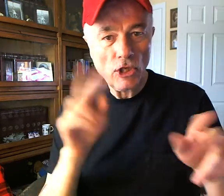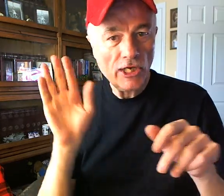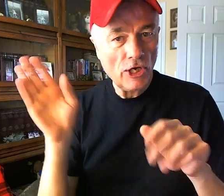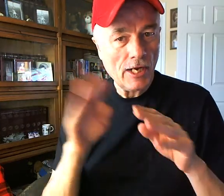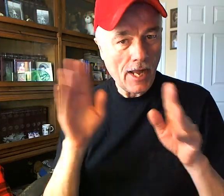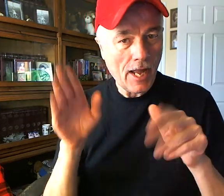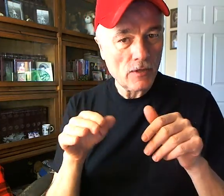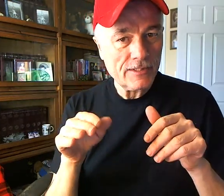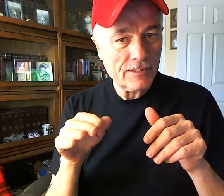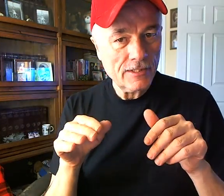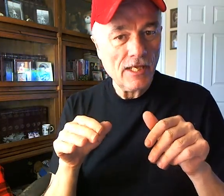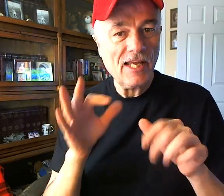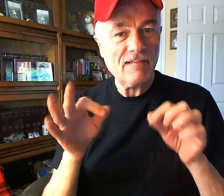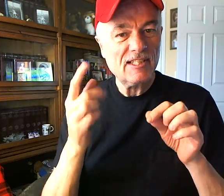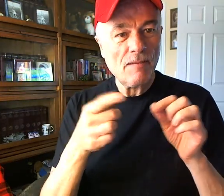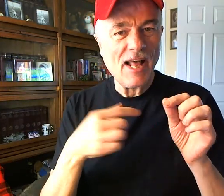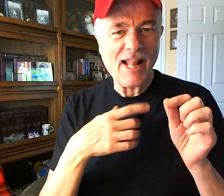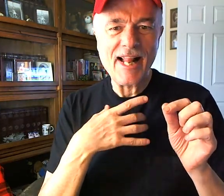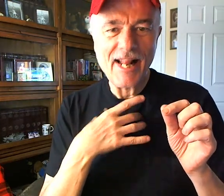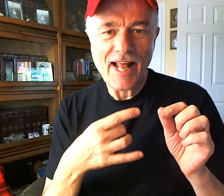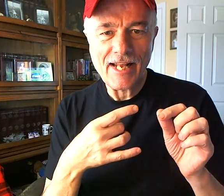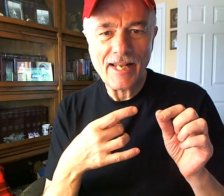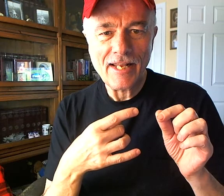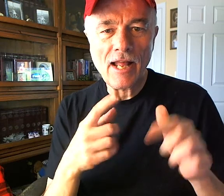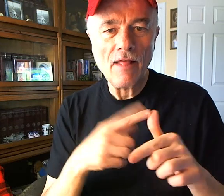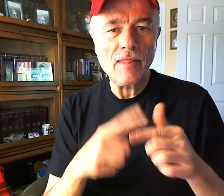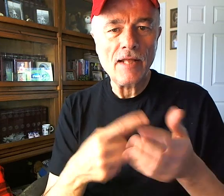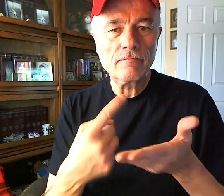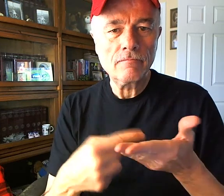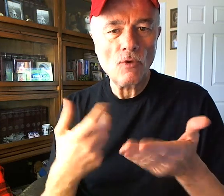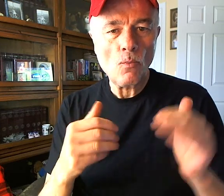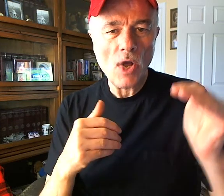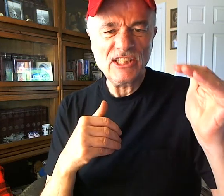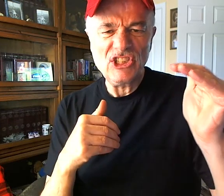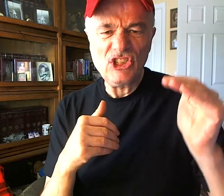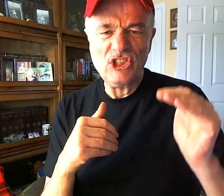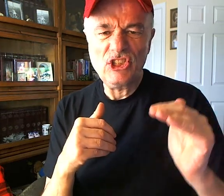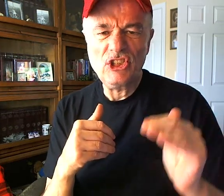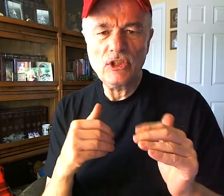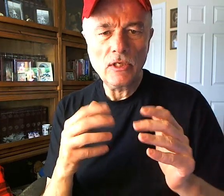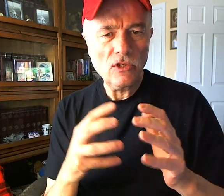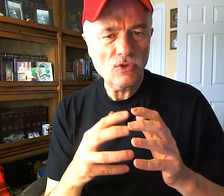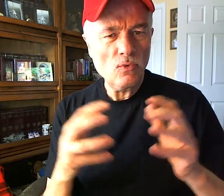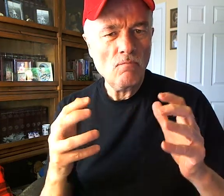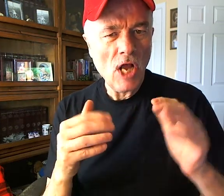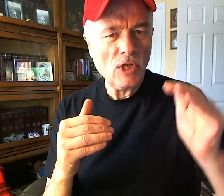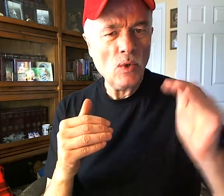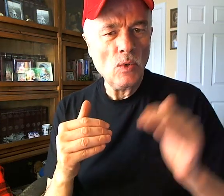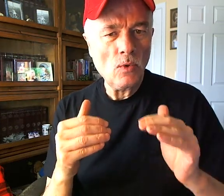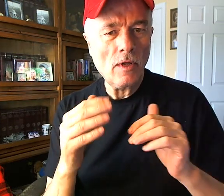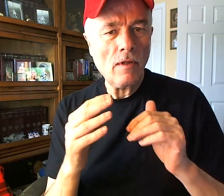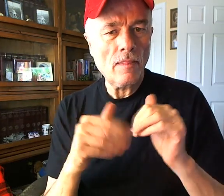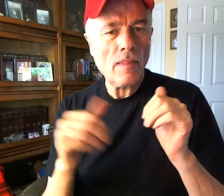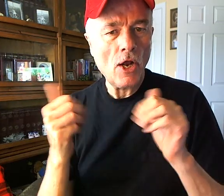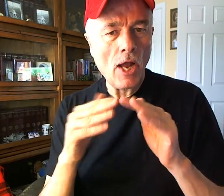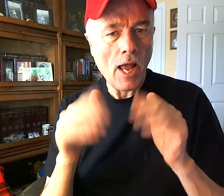more. Experience. Lowe's. Let's build something together. Lots of companies are taking high-fructose corn syrup out of their